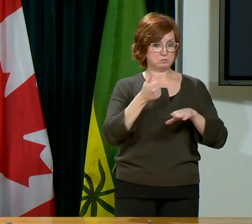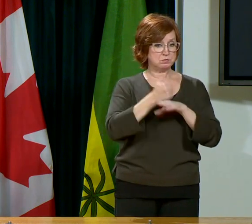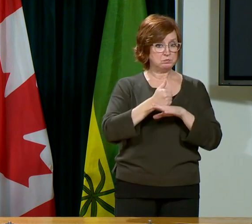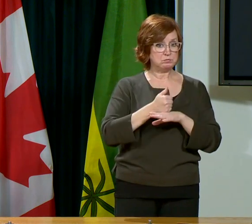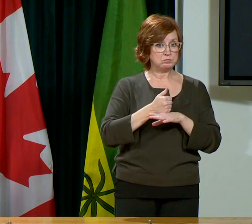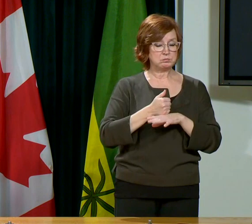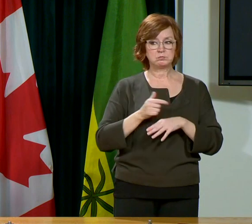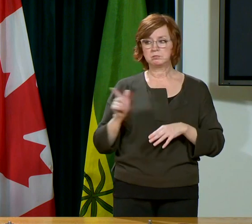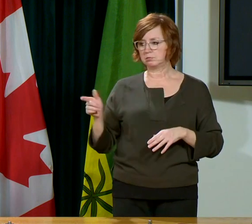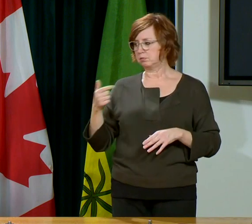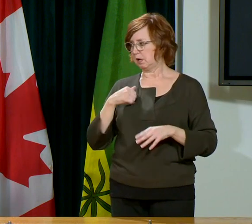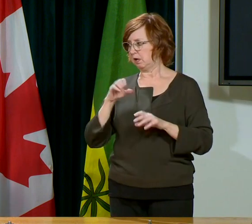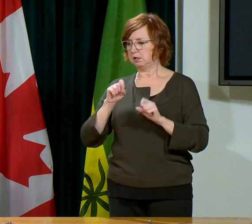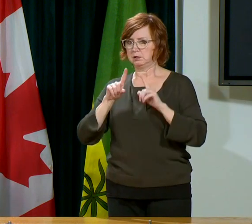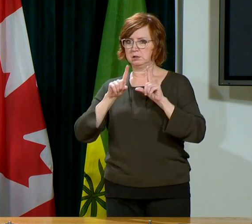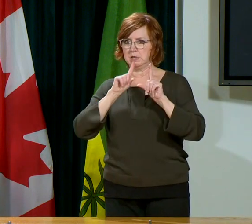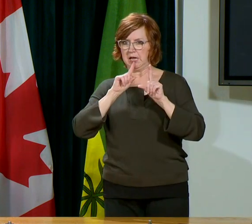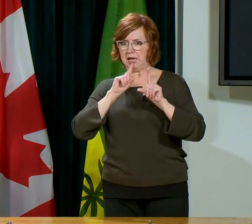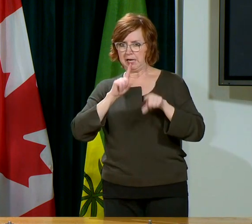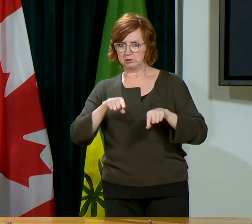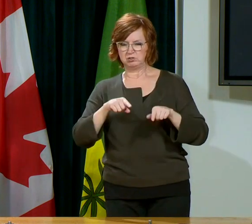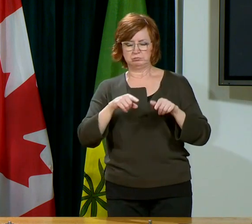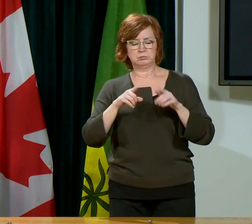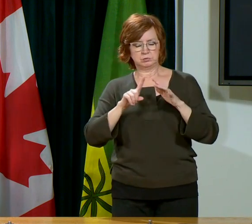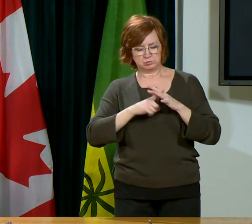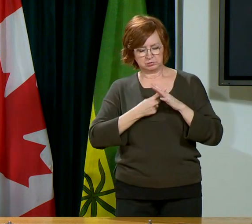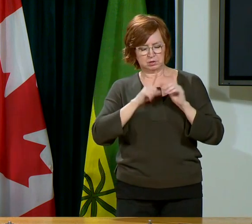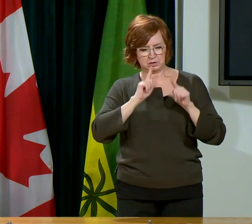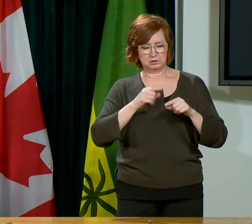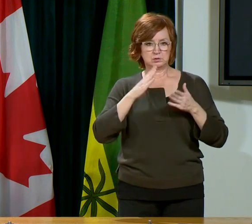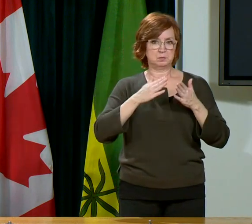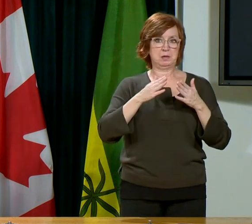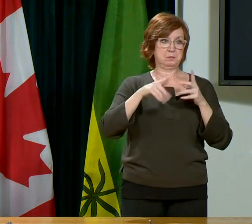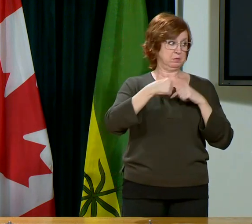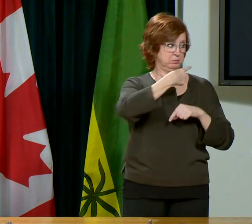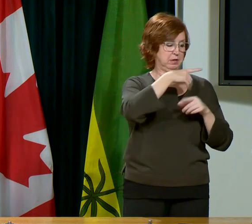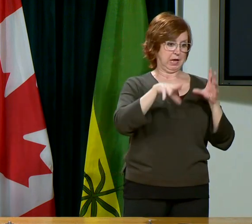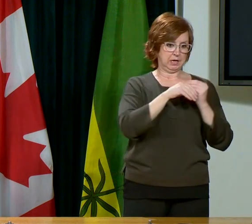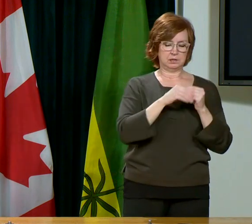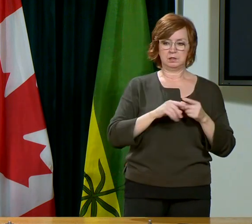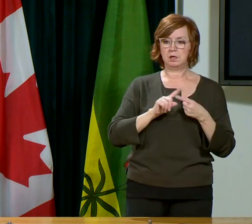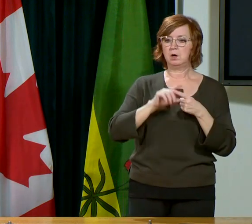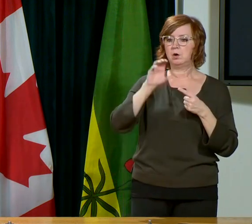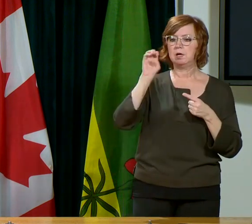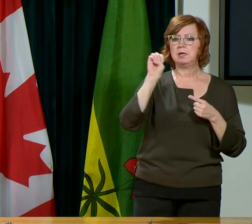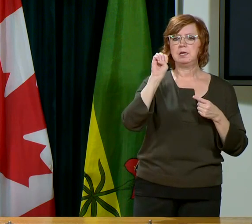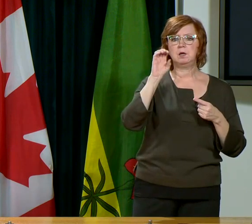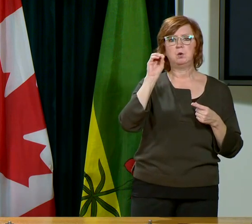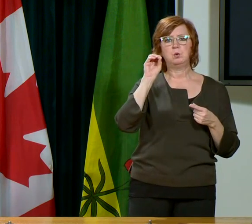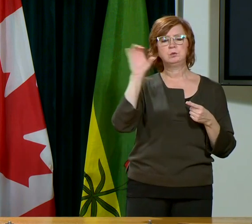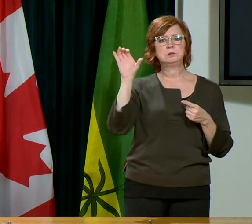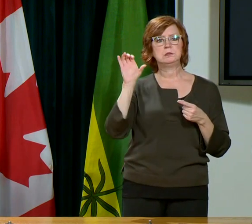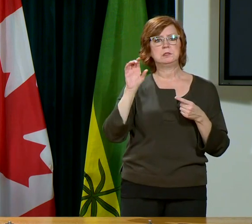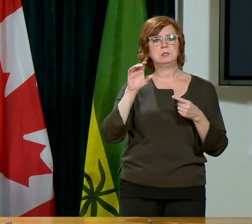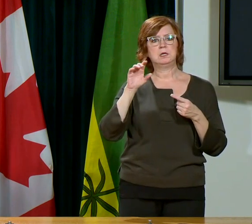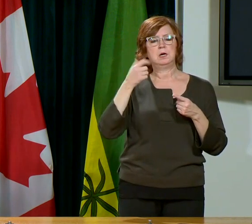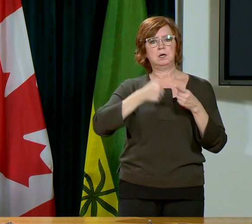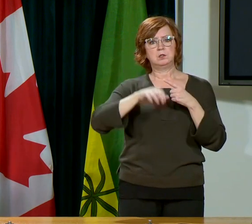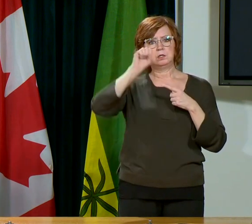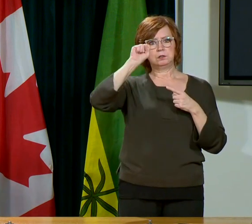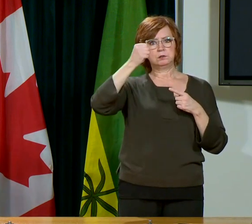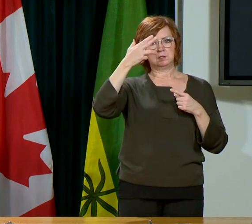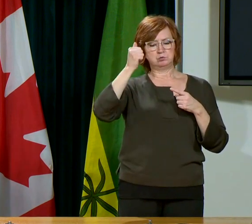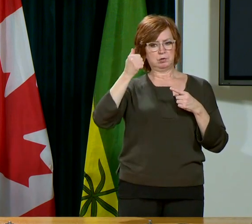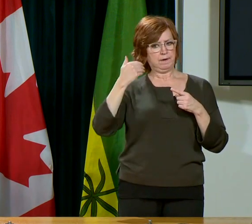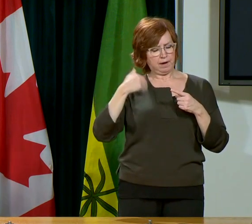So I'll start that answer. So I can tell you that for both the EOC with the Saskatchewan Health Authority, we do have a committee in